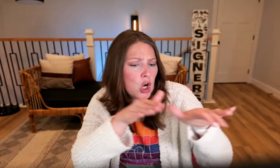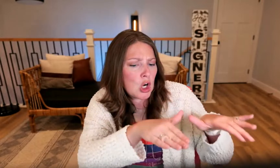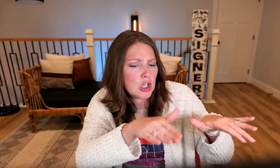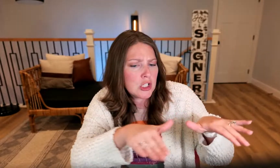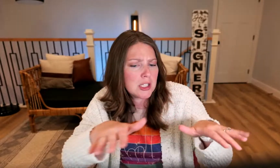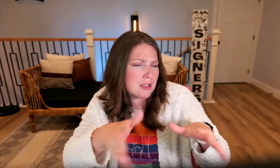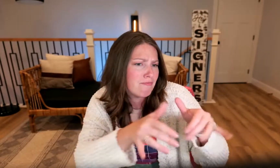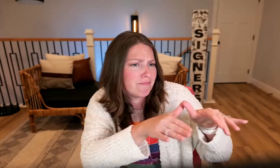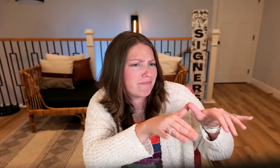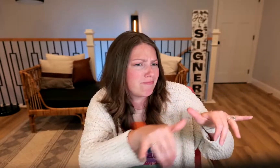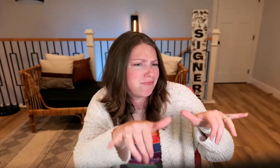words?